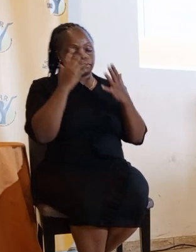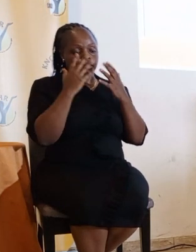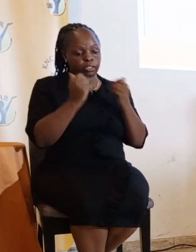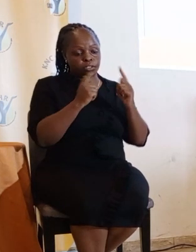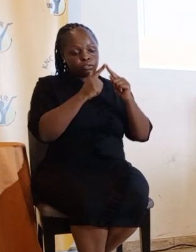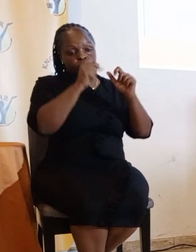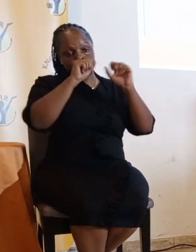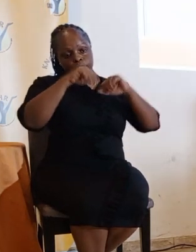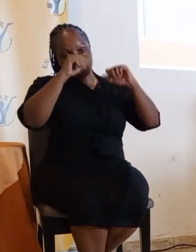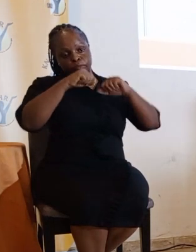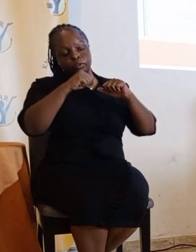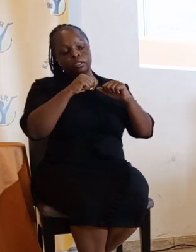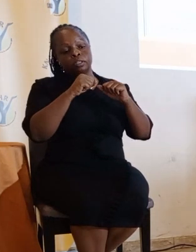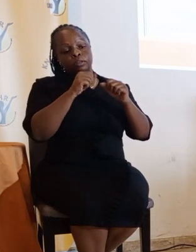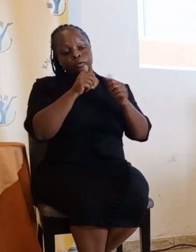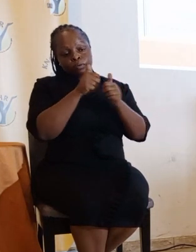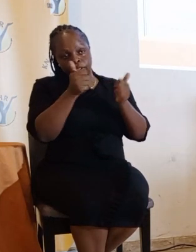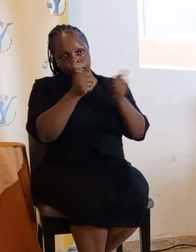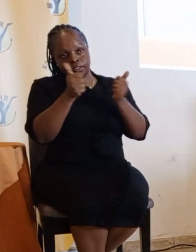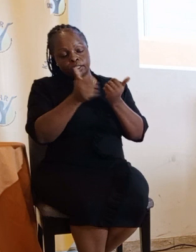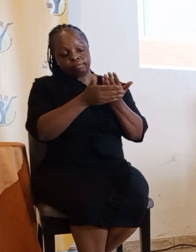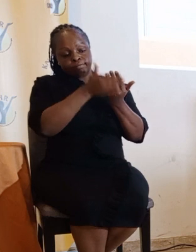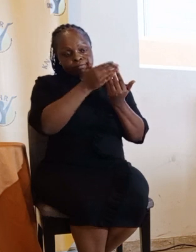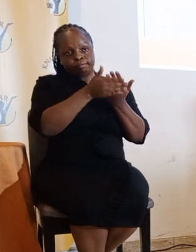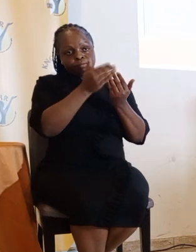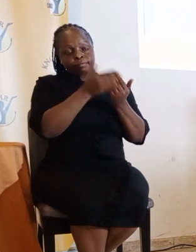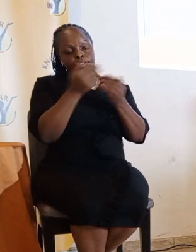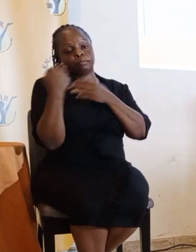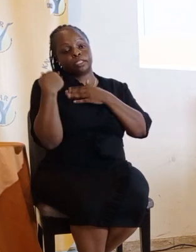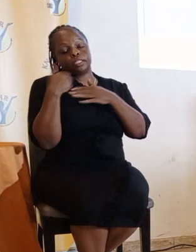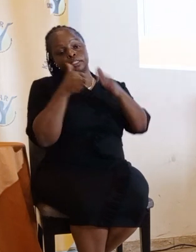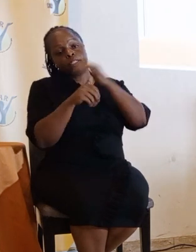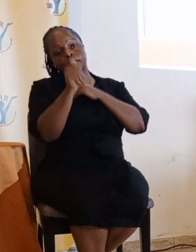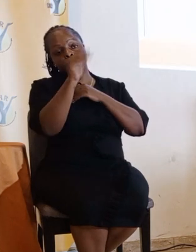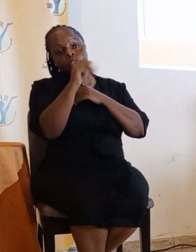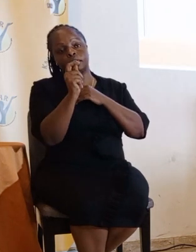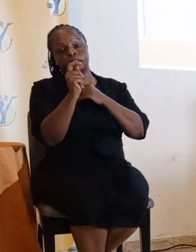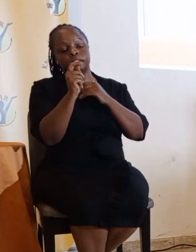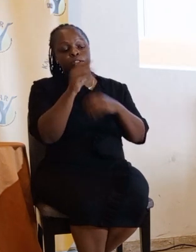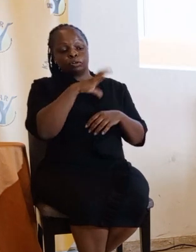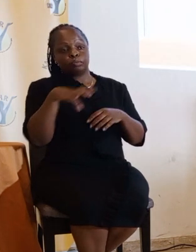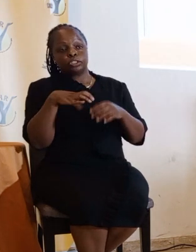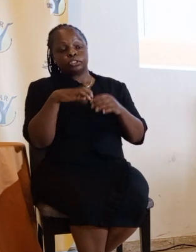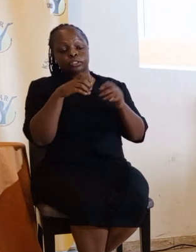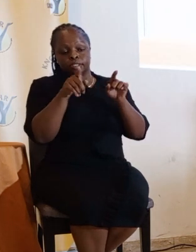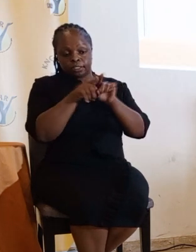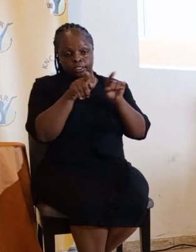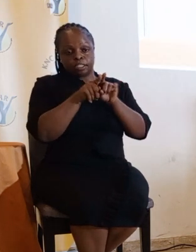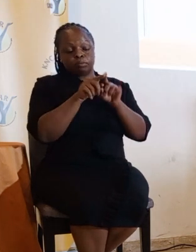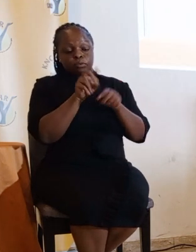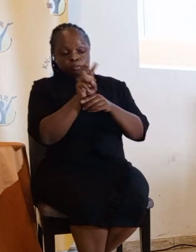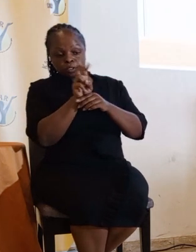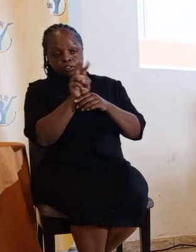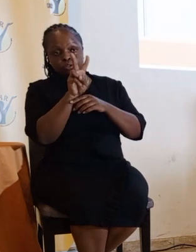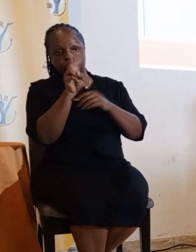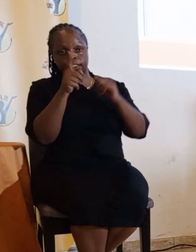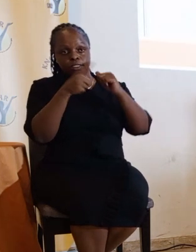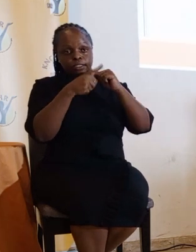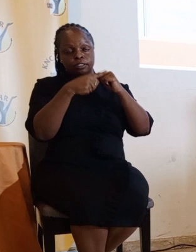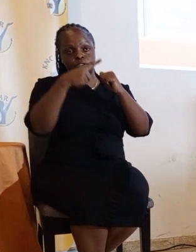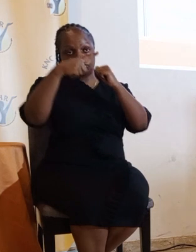it effectively carry out its mandate under the Act. The Commission further observes that on 26